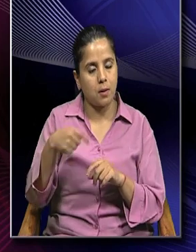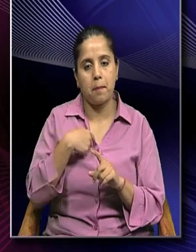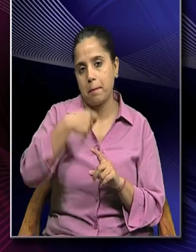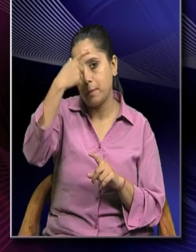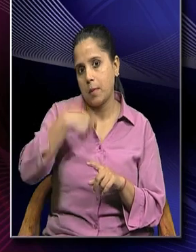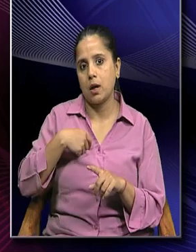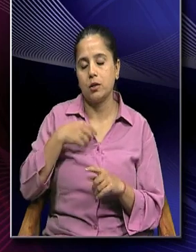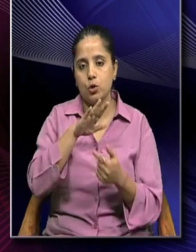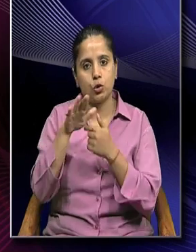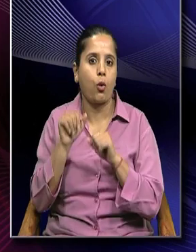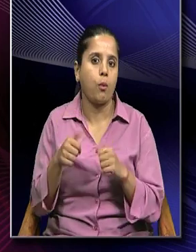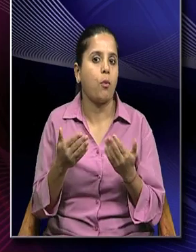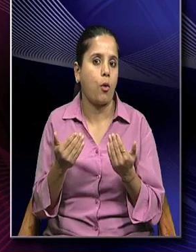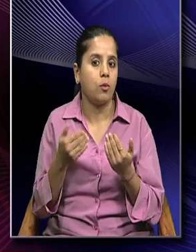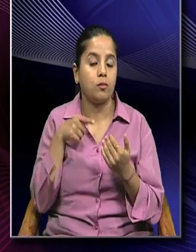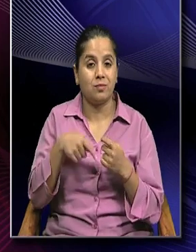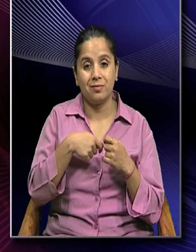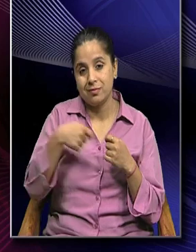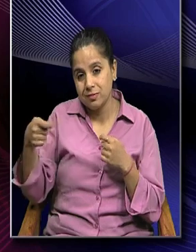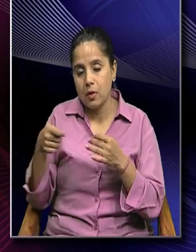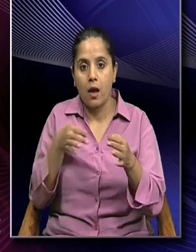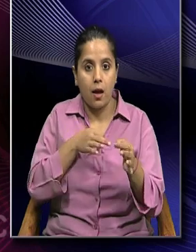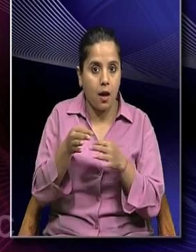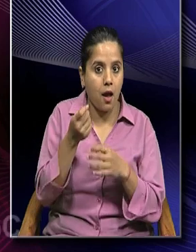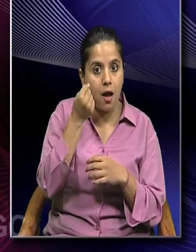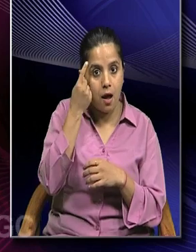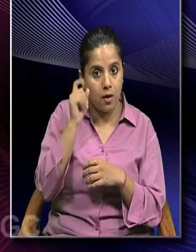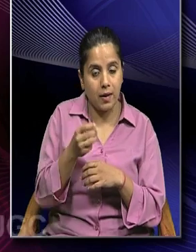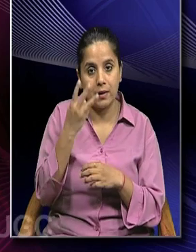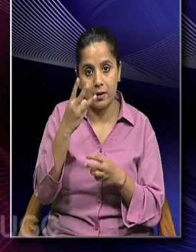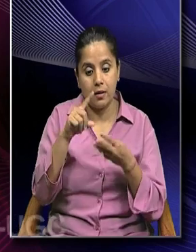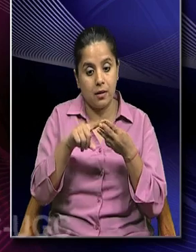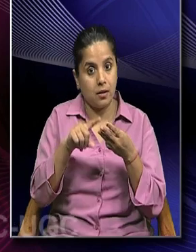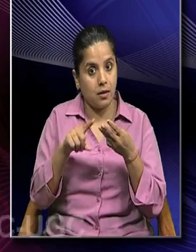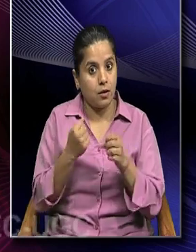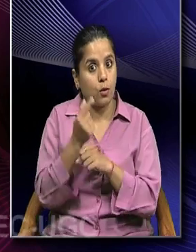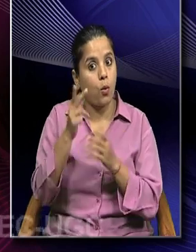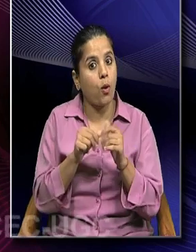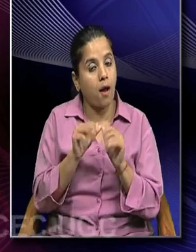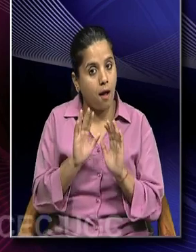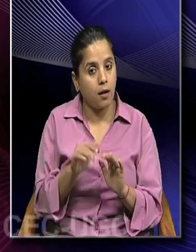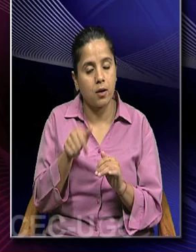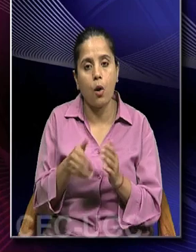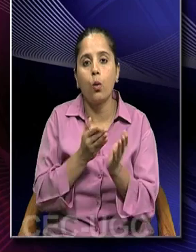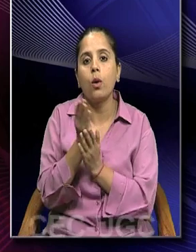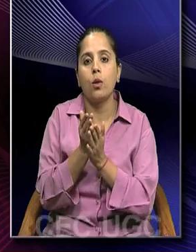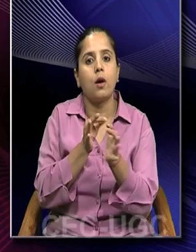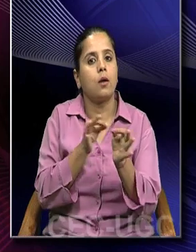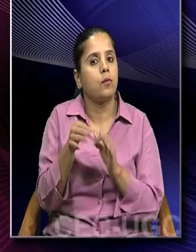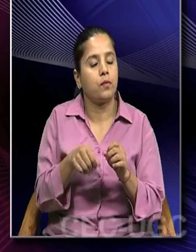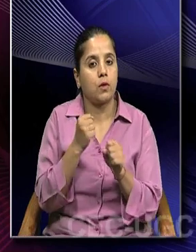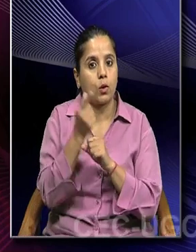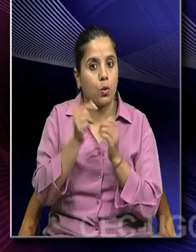personality. So, after elaborating or understanding these three gunas, now I will tell you about the way this